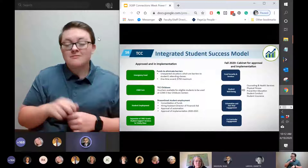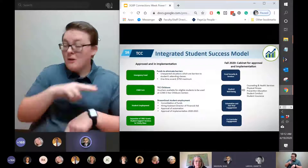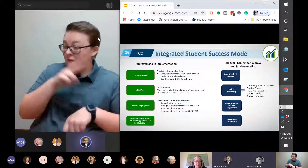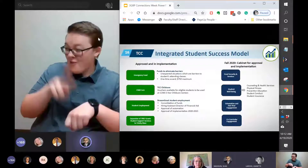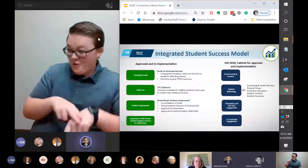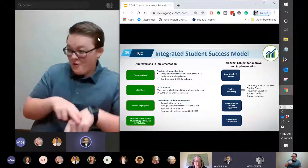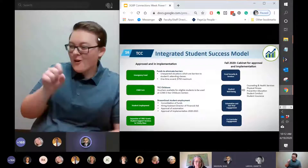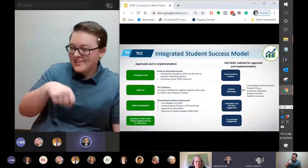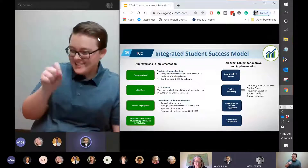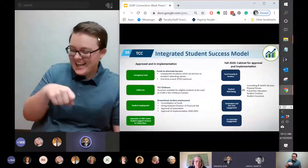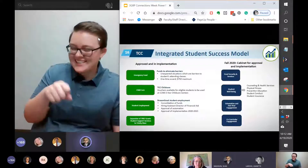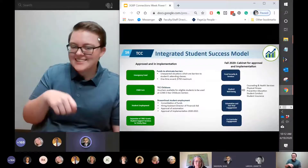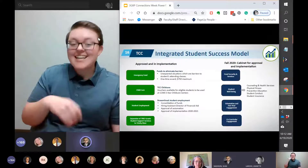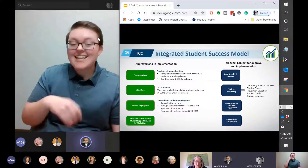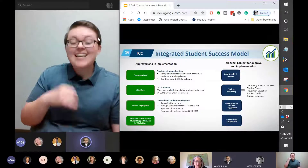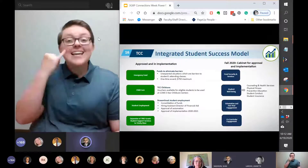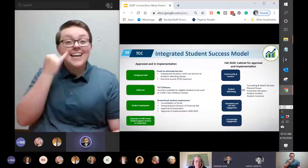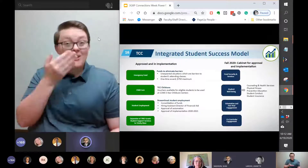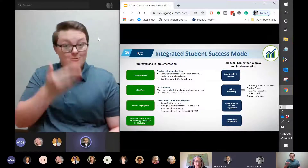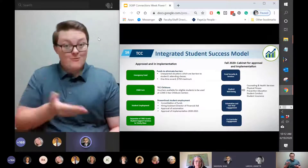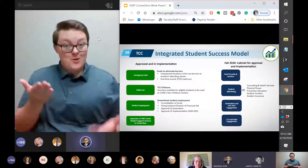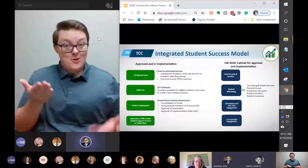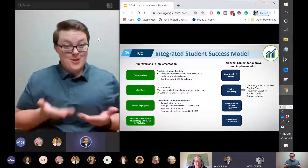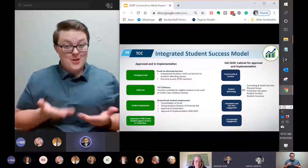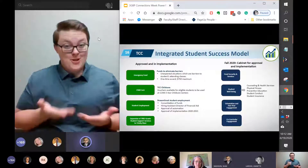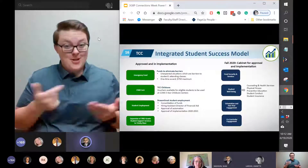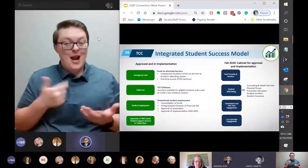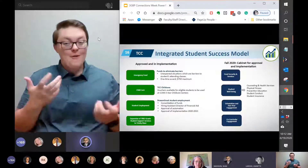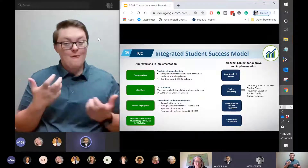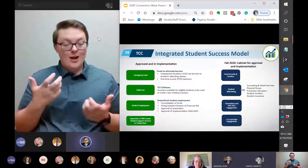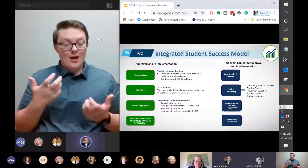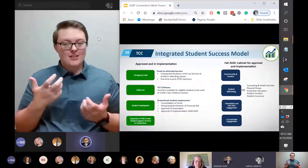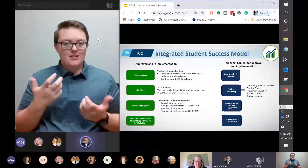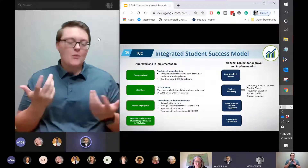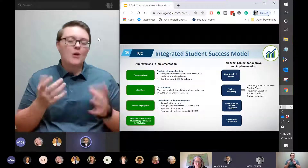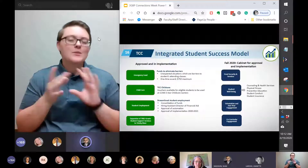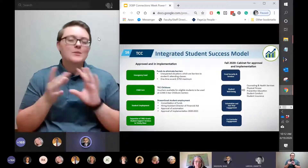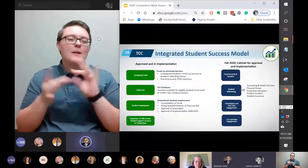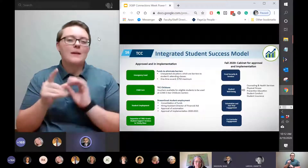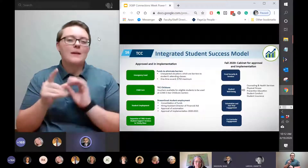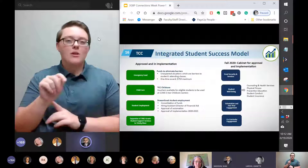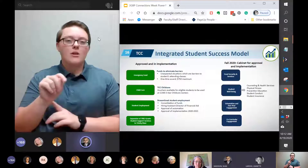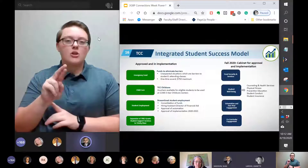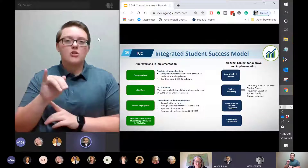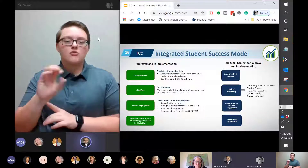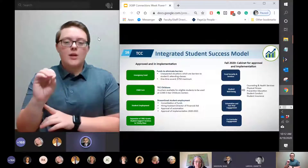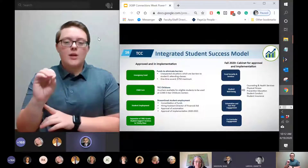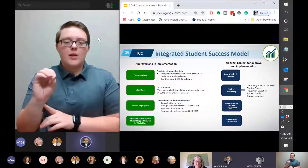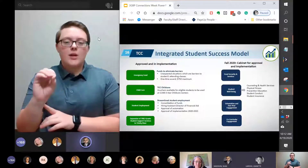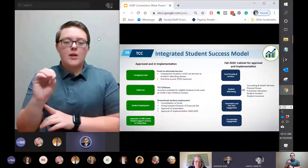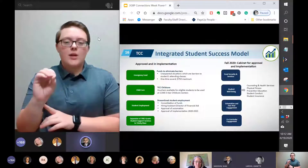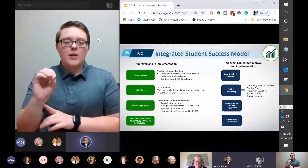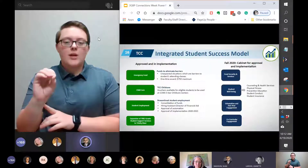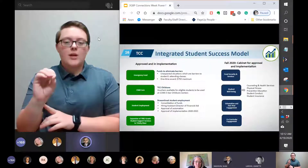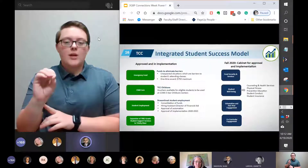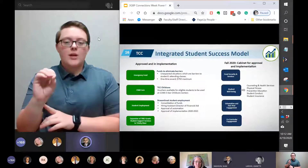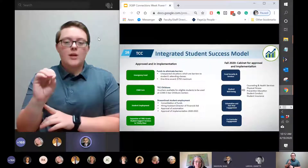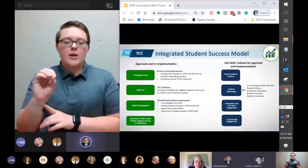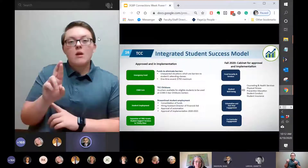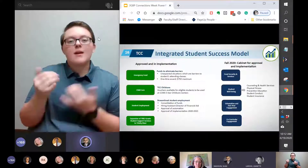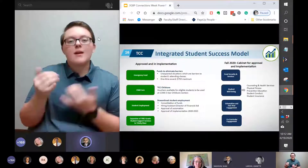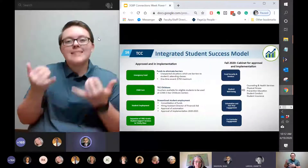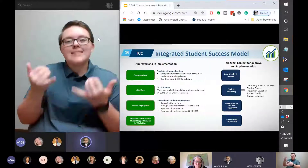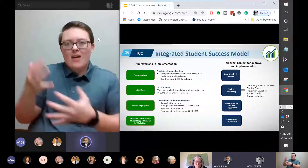she is, I just want to, as you are speaking of TRIO, the Trinity River is now the recipient, as you